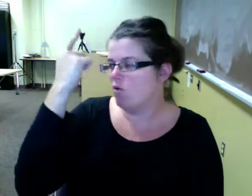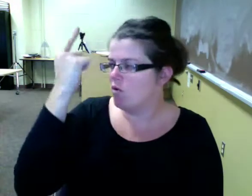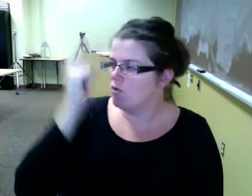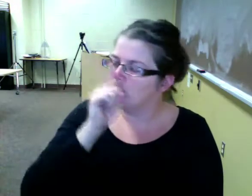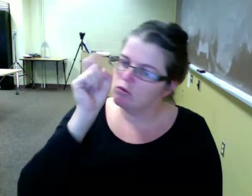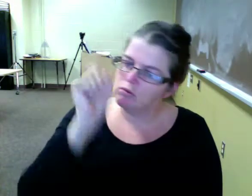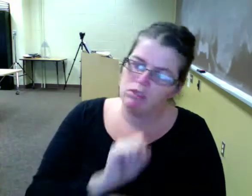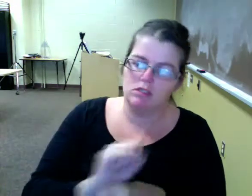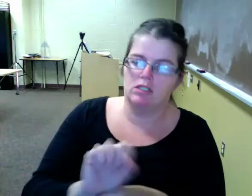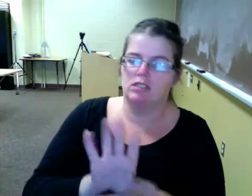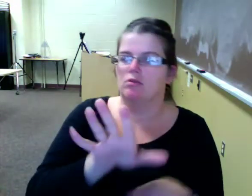He survived.